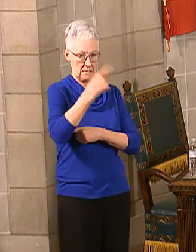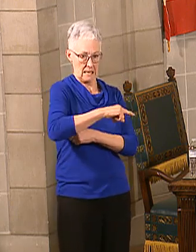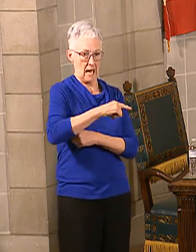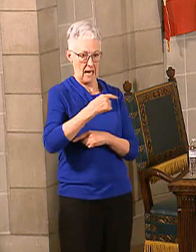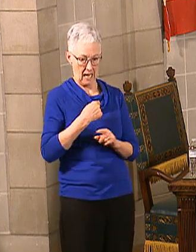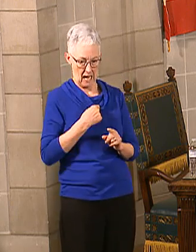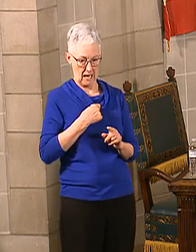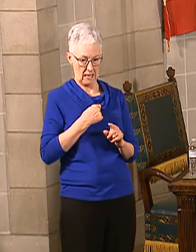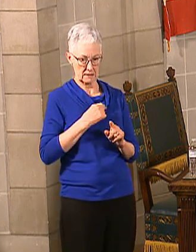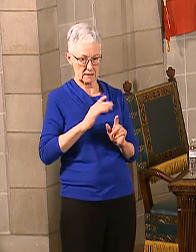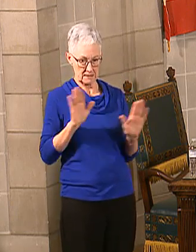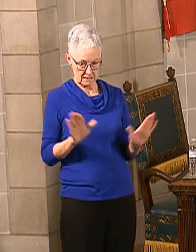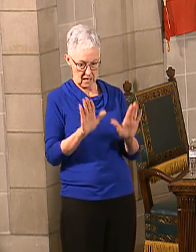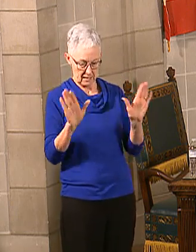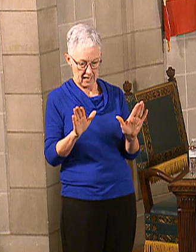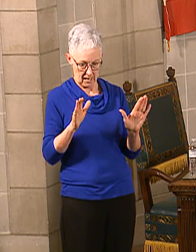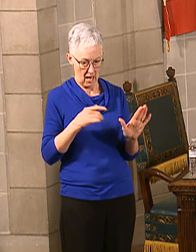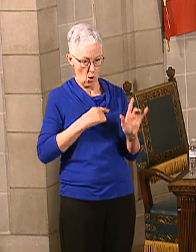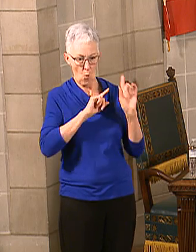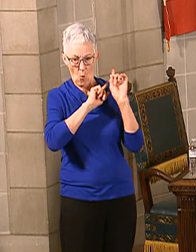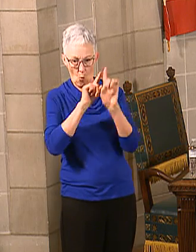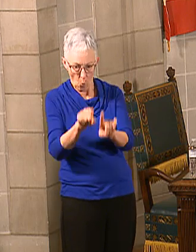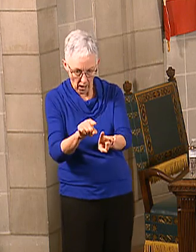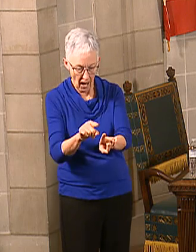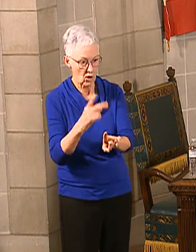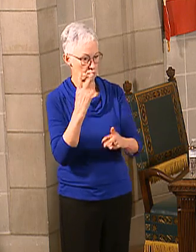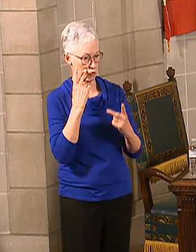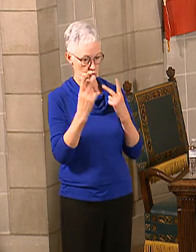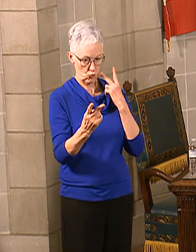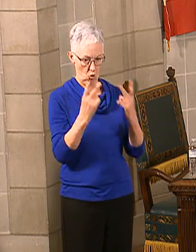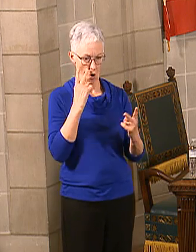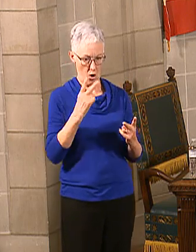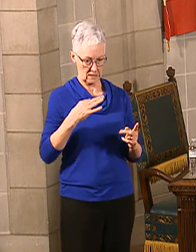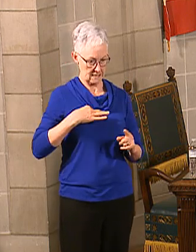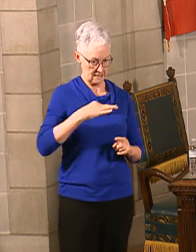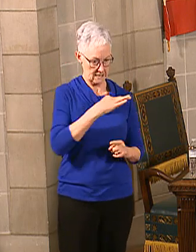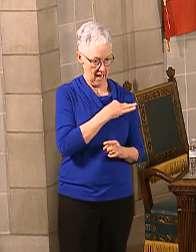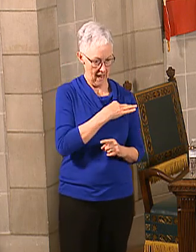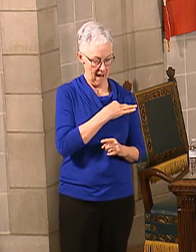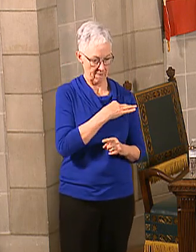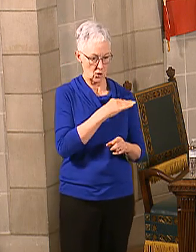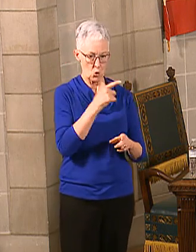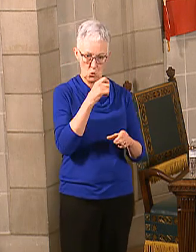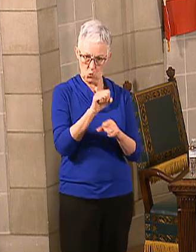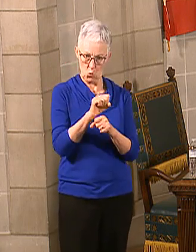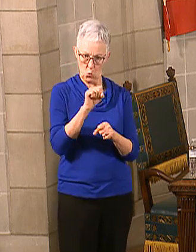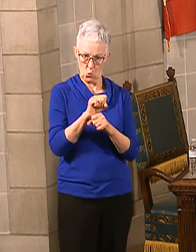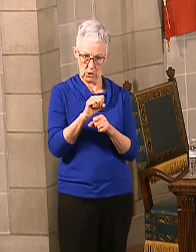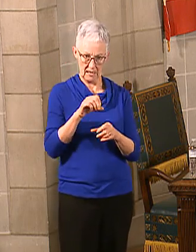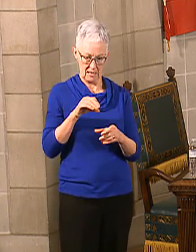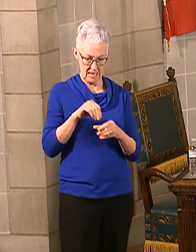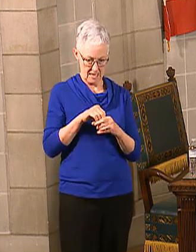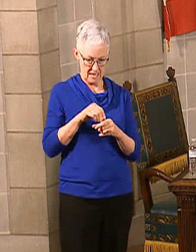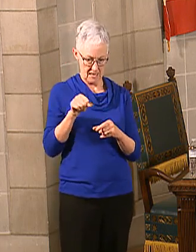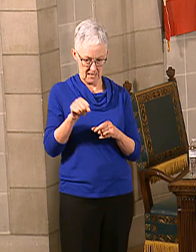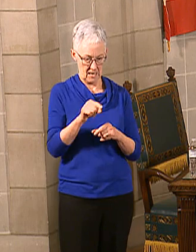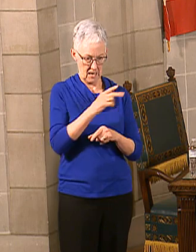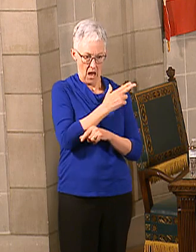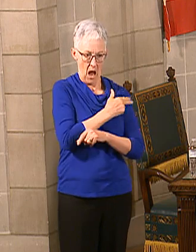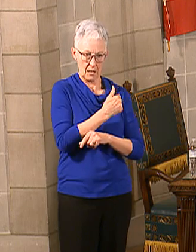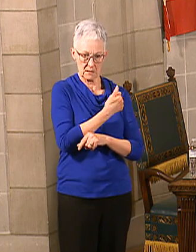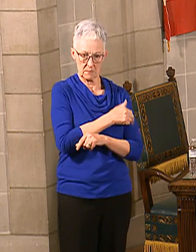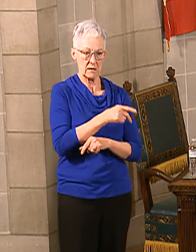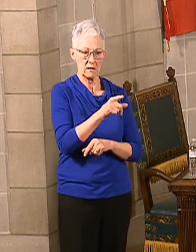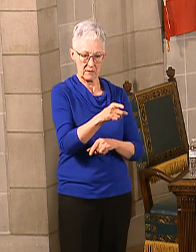witnessed myself the cooperation we had from the staff on the floor that Midlands gave us for this type of situation. They